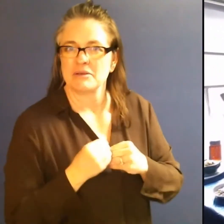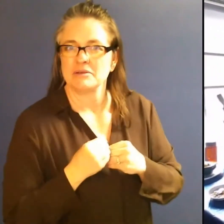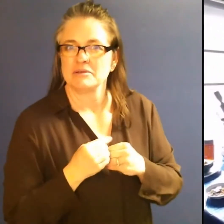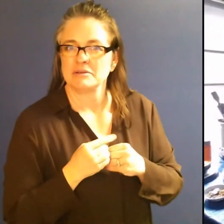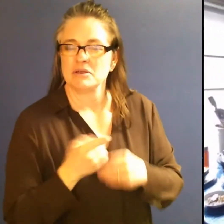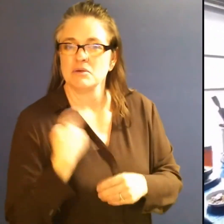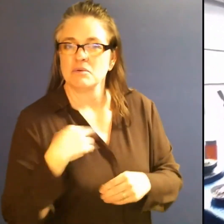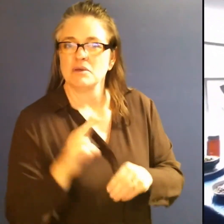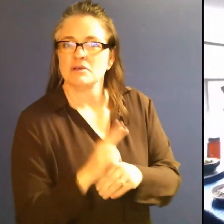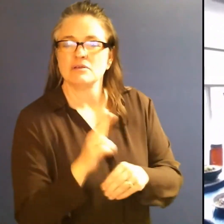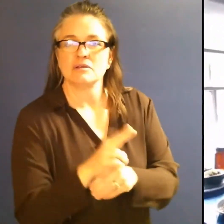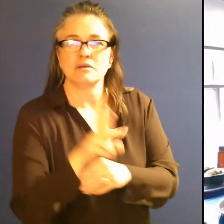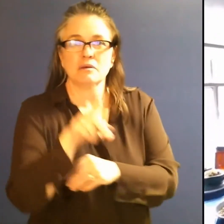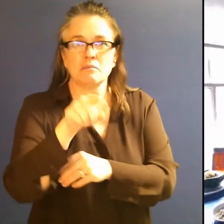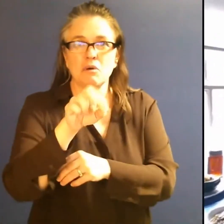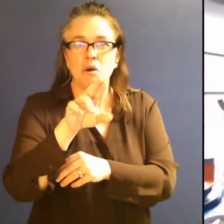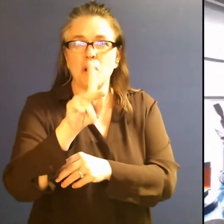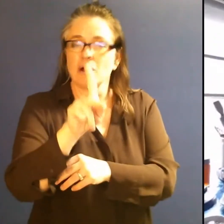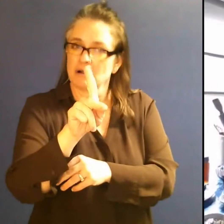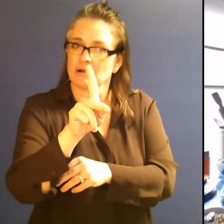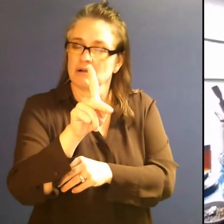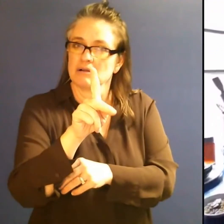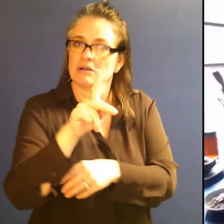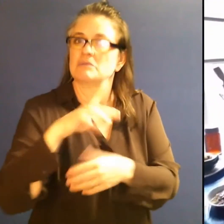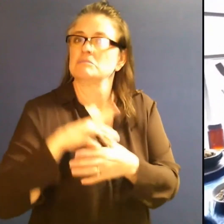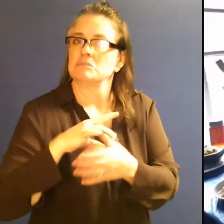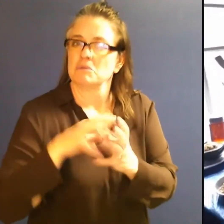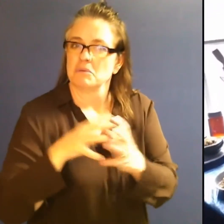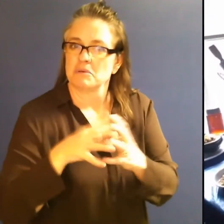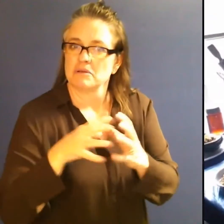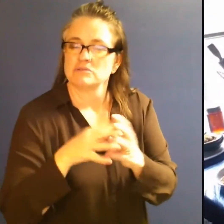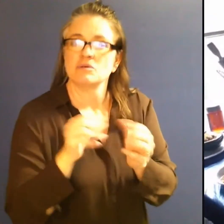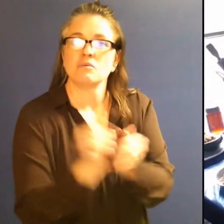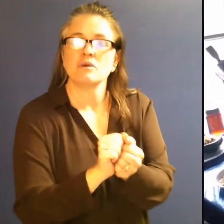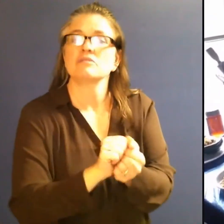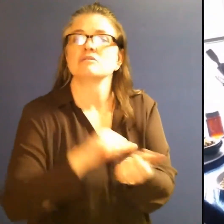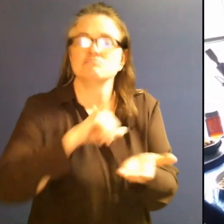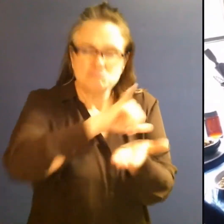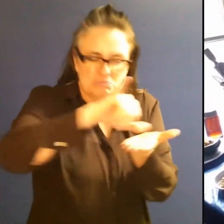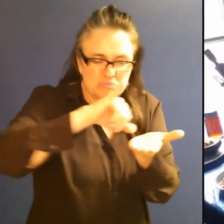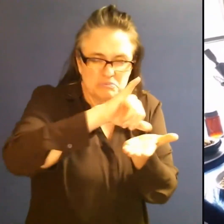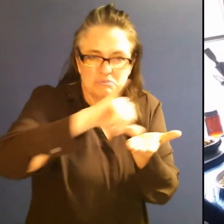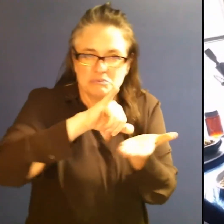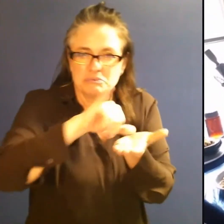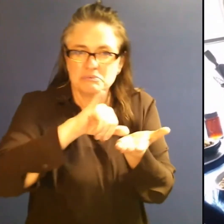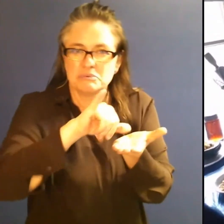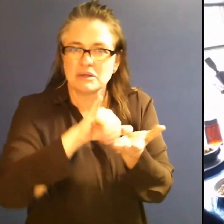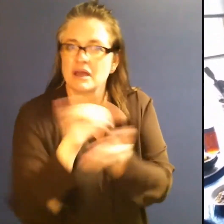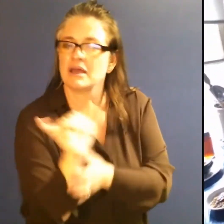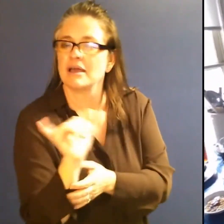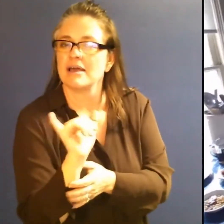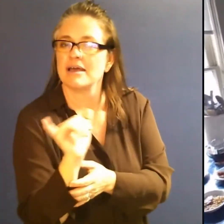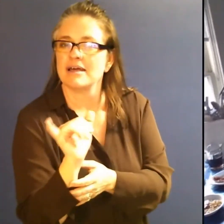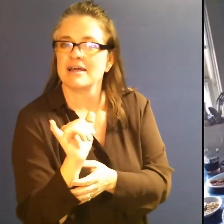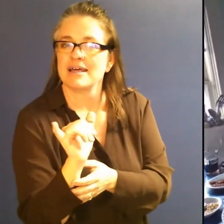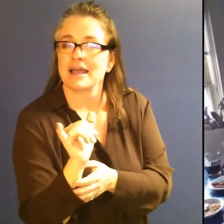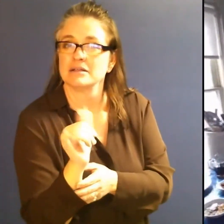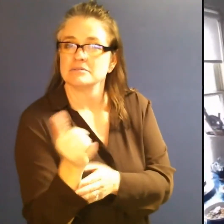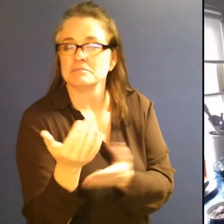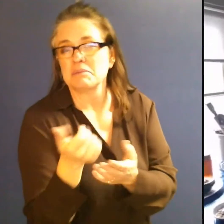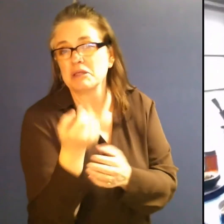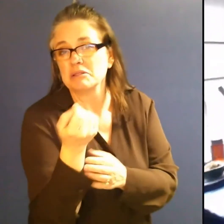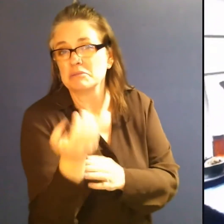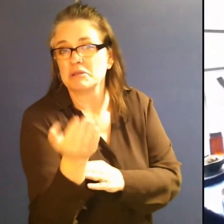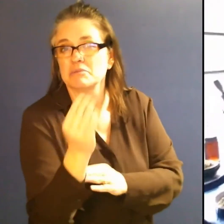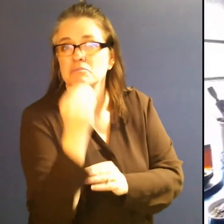pork balls with maple syrup in them and drizzled over it. And we also have a little leftover from breakfast